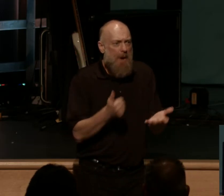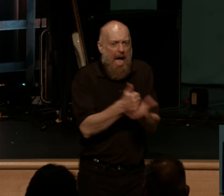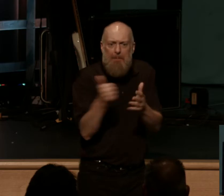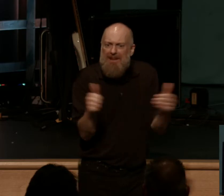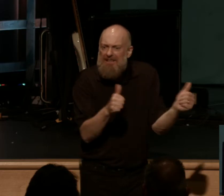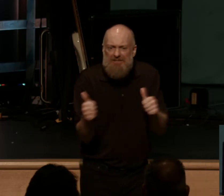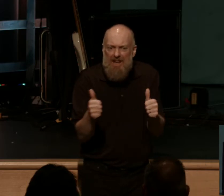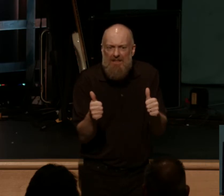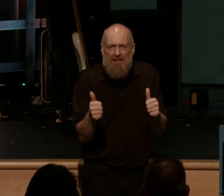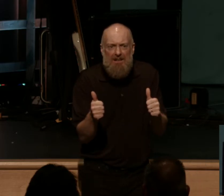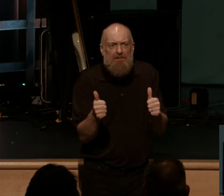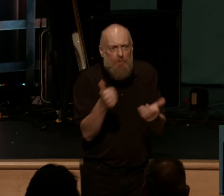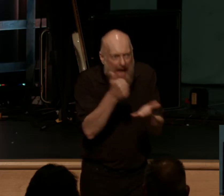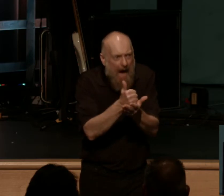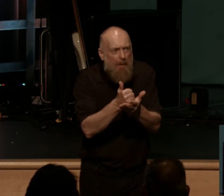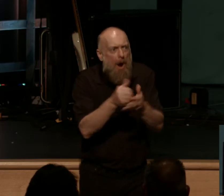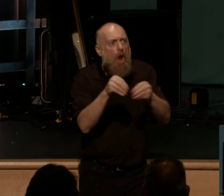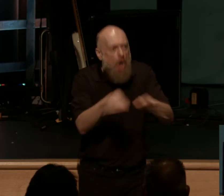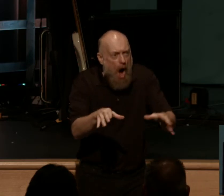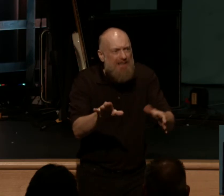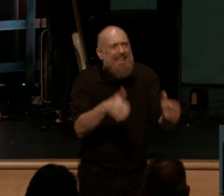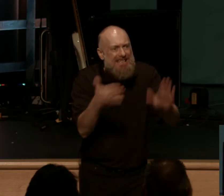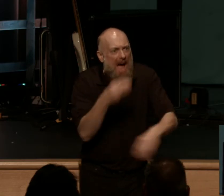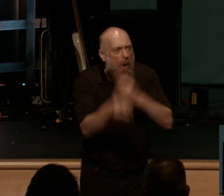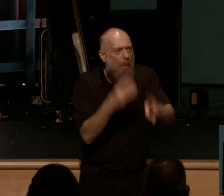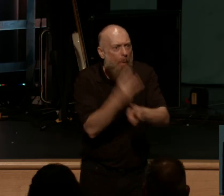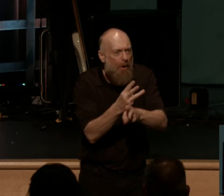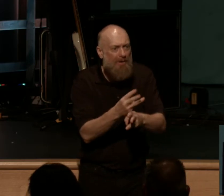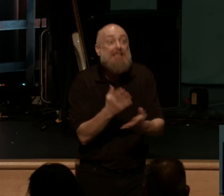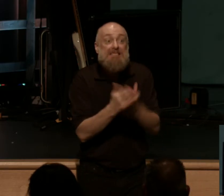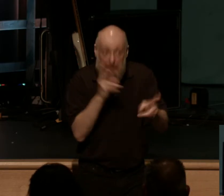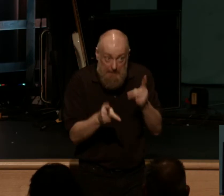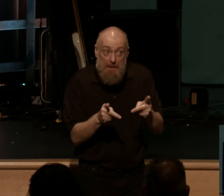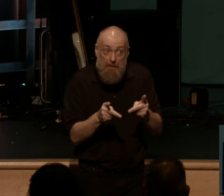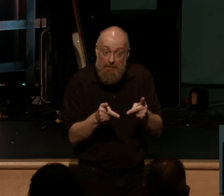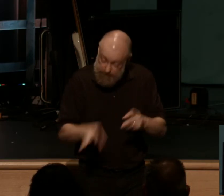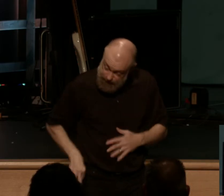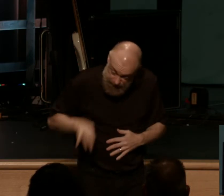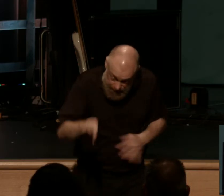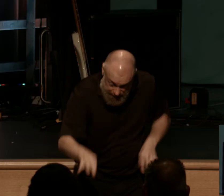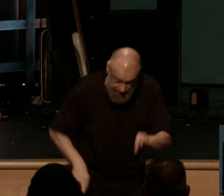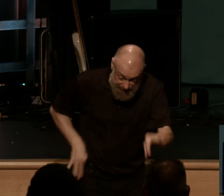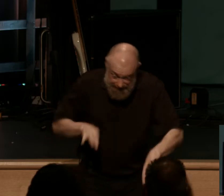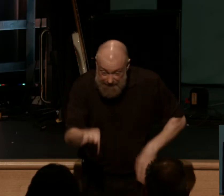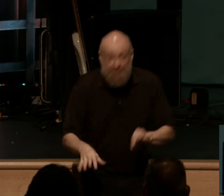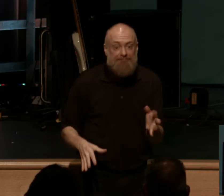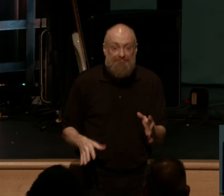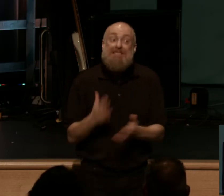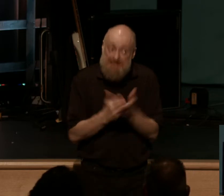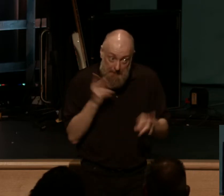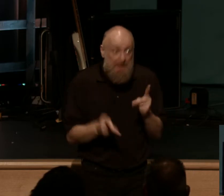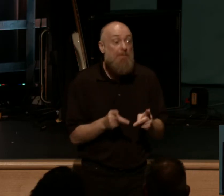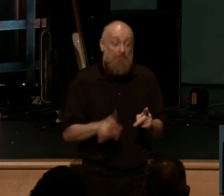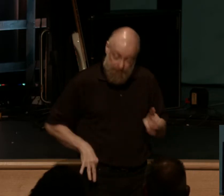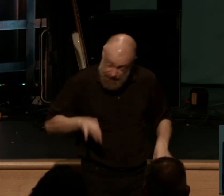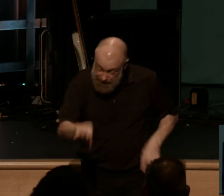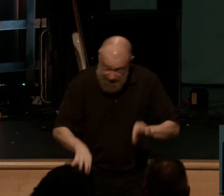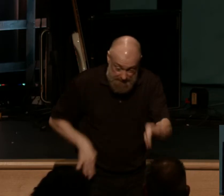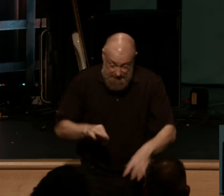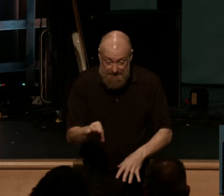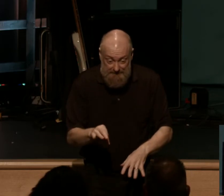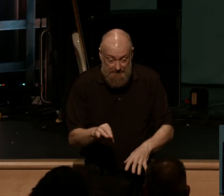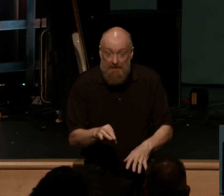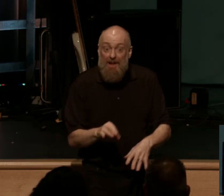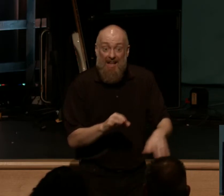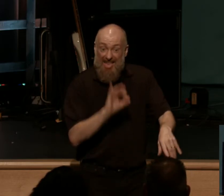lost and dying world as well? So many doing this so well. I love it. God, do more. Do more in us that we believe. I mean, do you think the early church had joy in